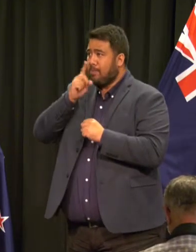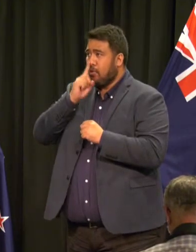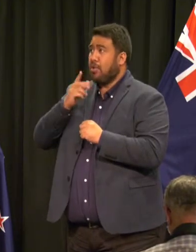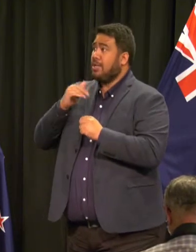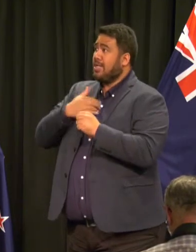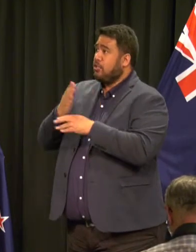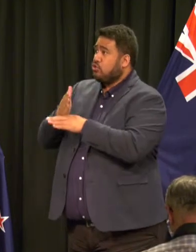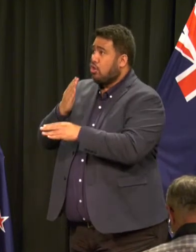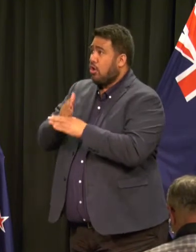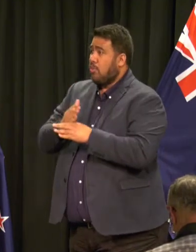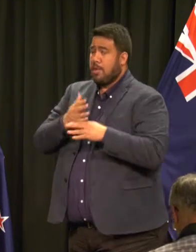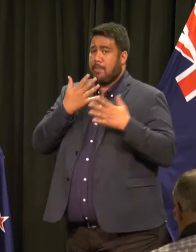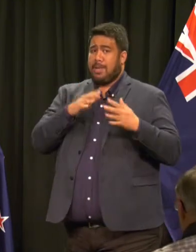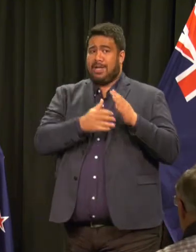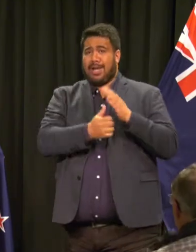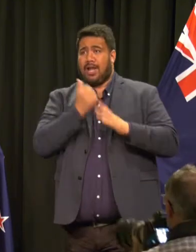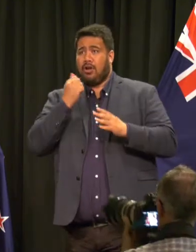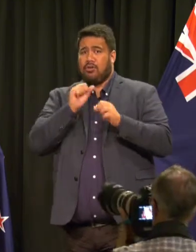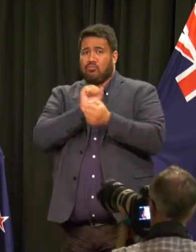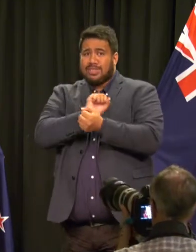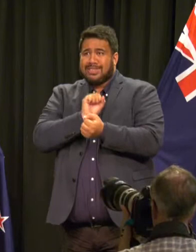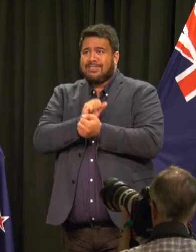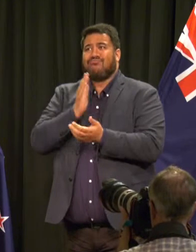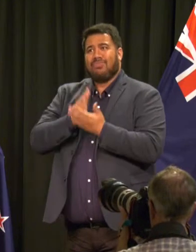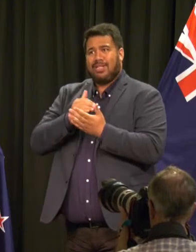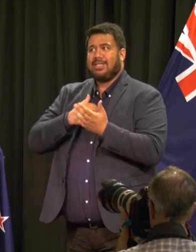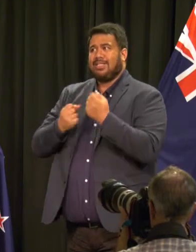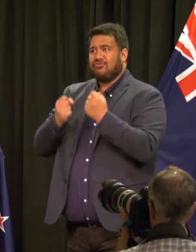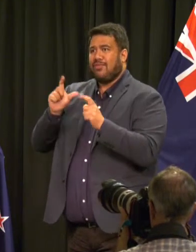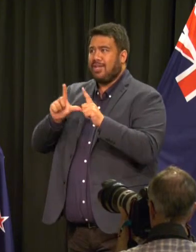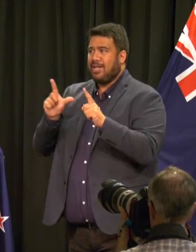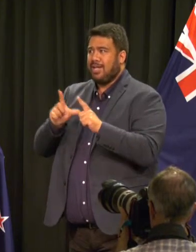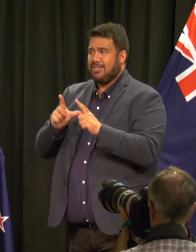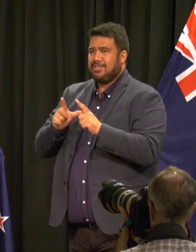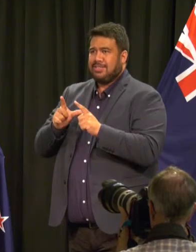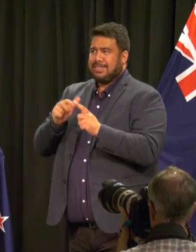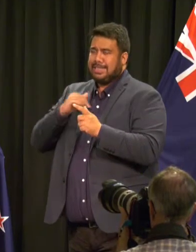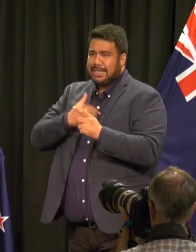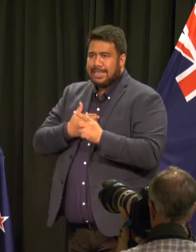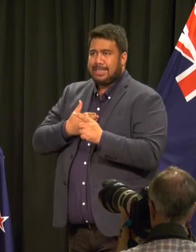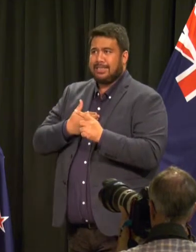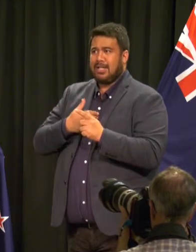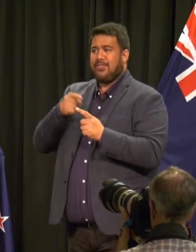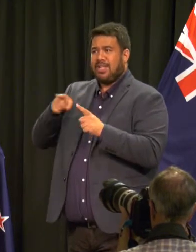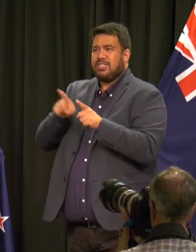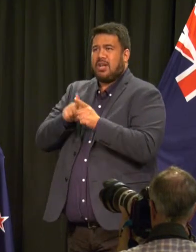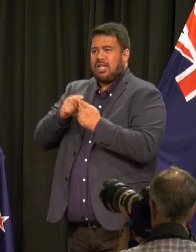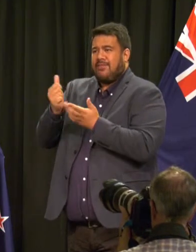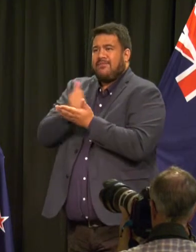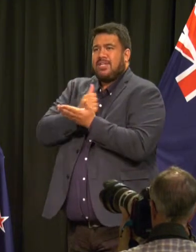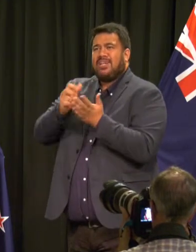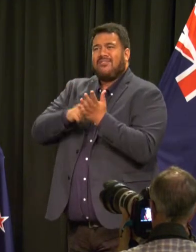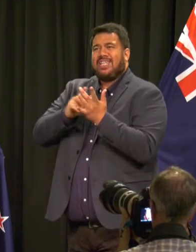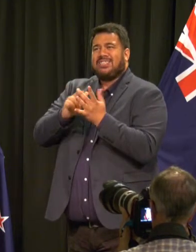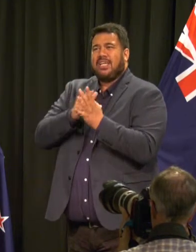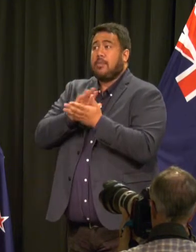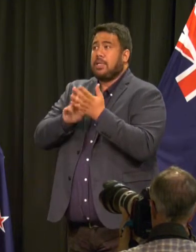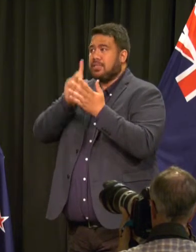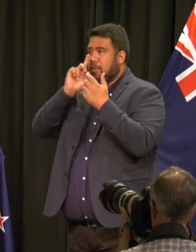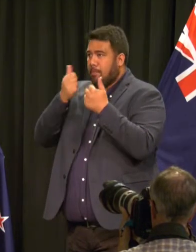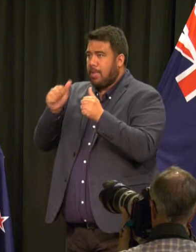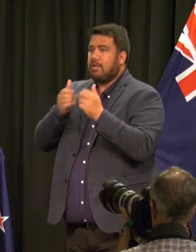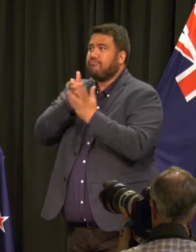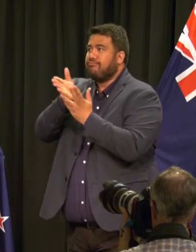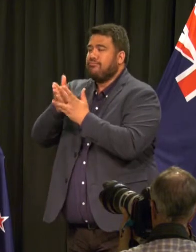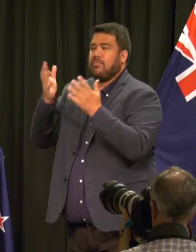jobs, a driver's licence is not just a requirement, it's an essential visa to gaining employment.